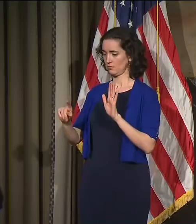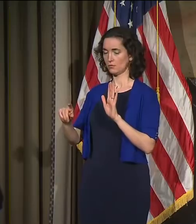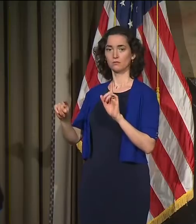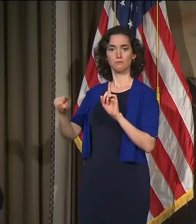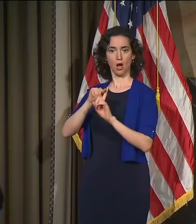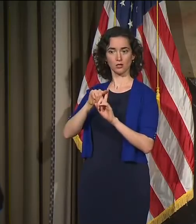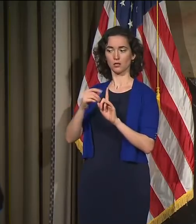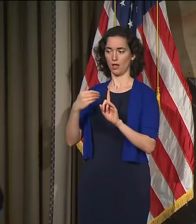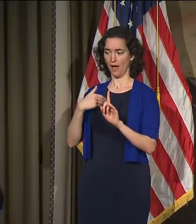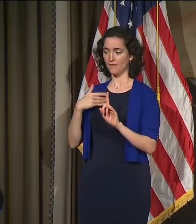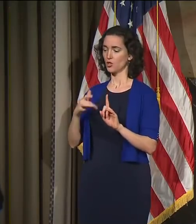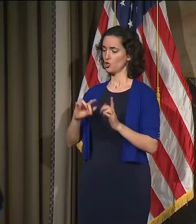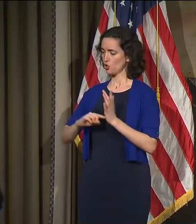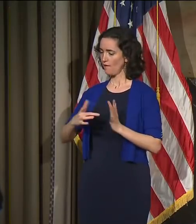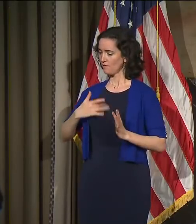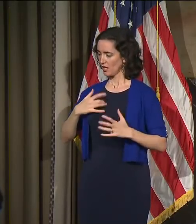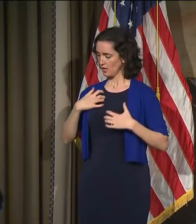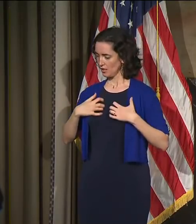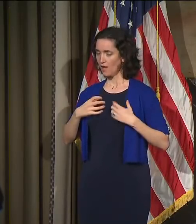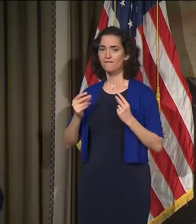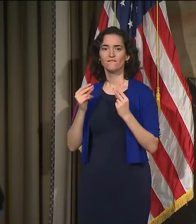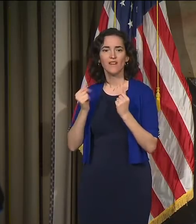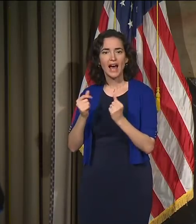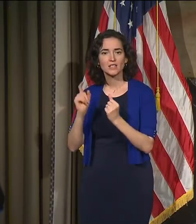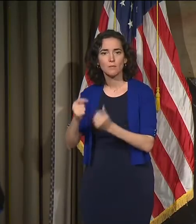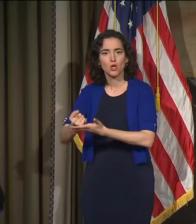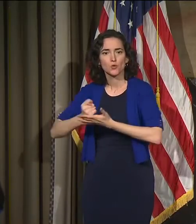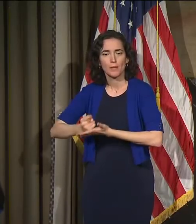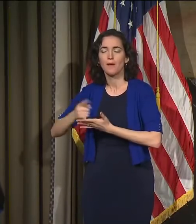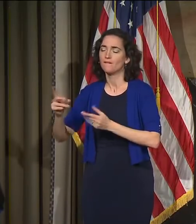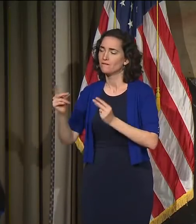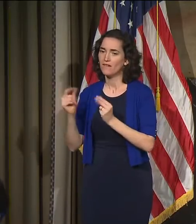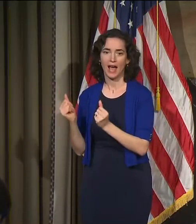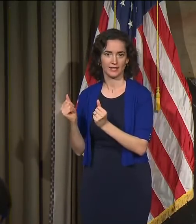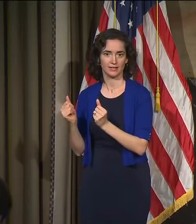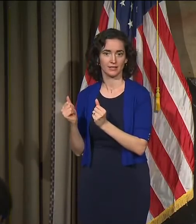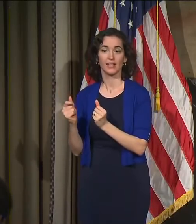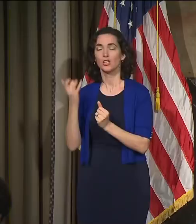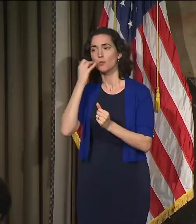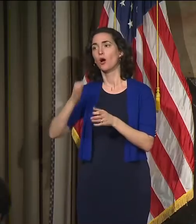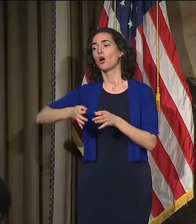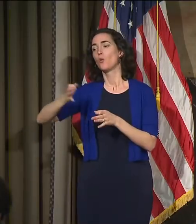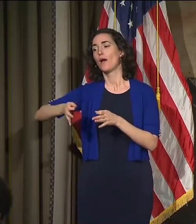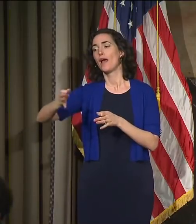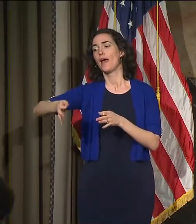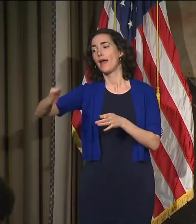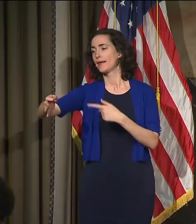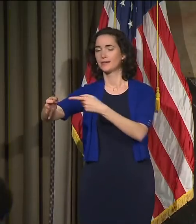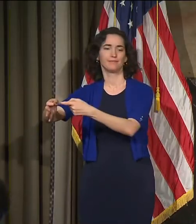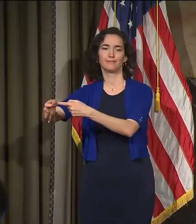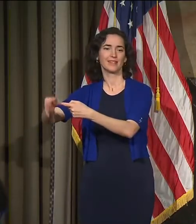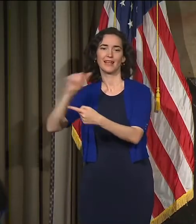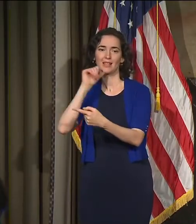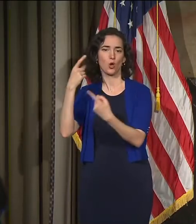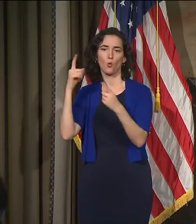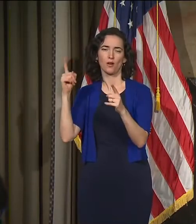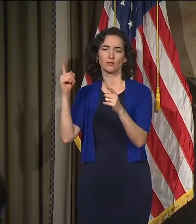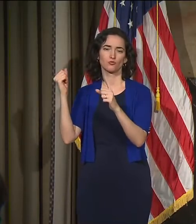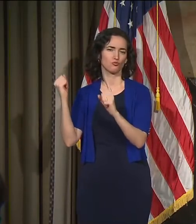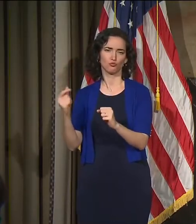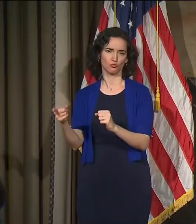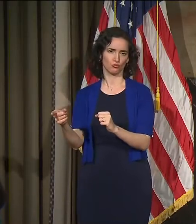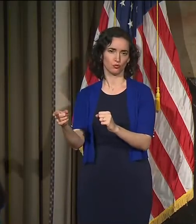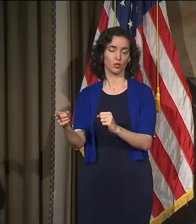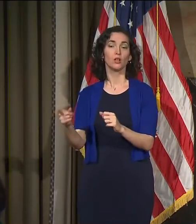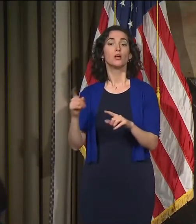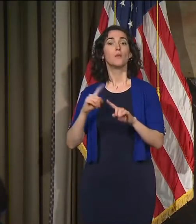onset of symptoms and when you receive that positive test result, because if you wait too late, it's not as effective. But this is a way